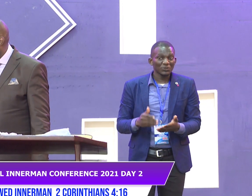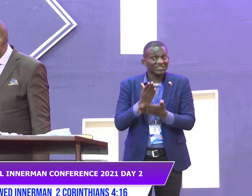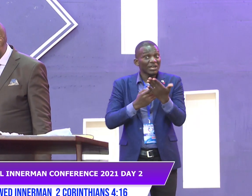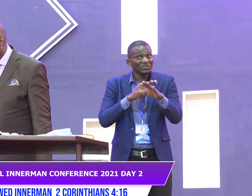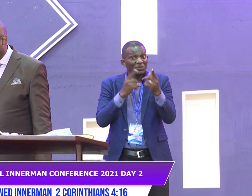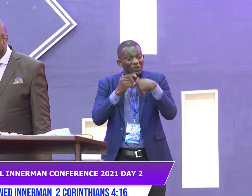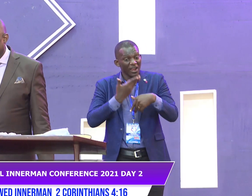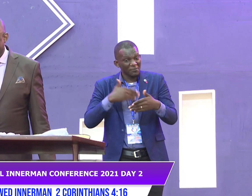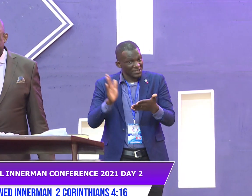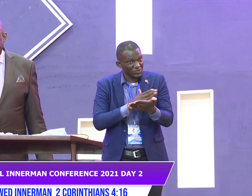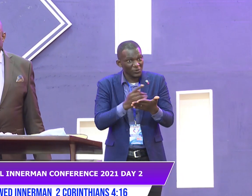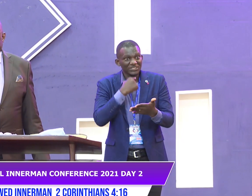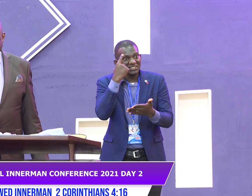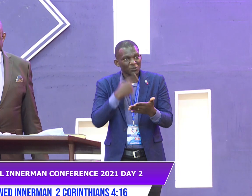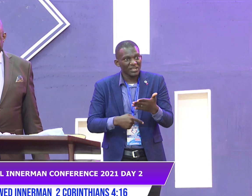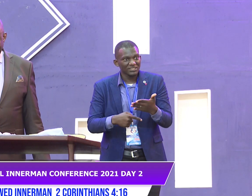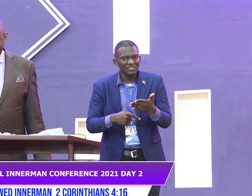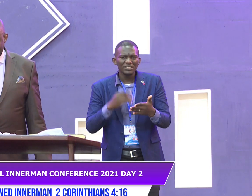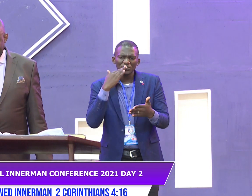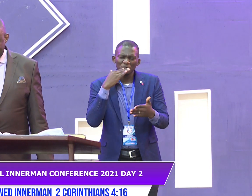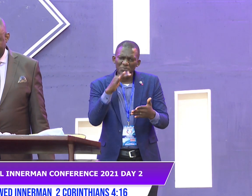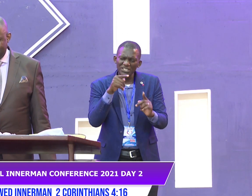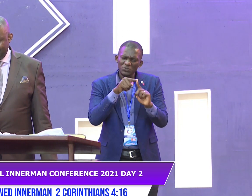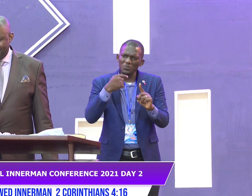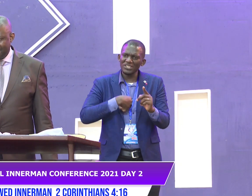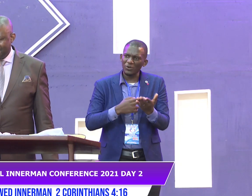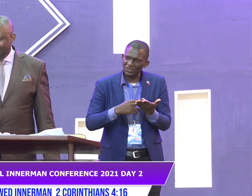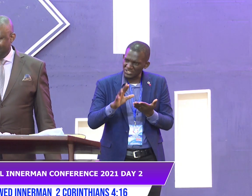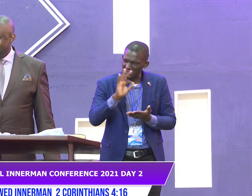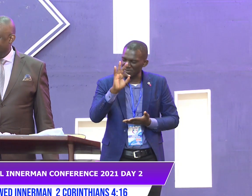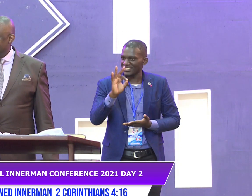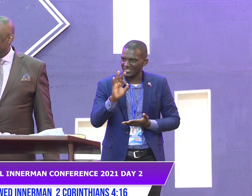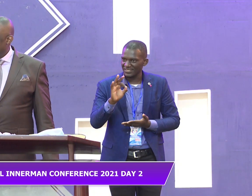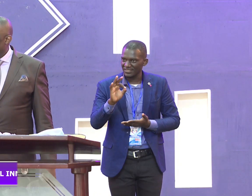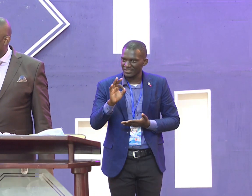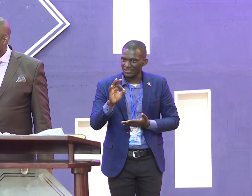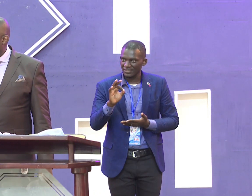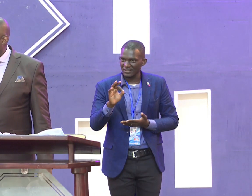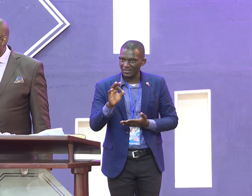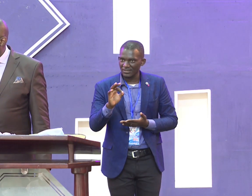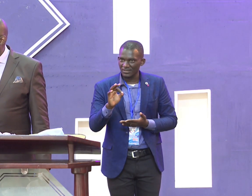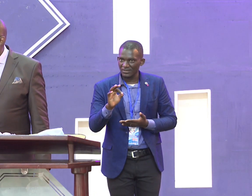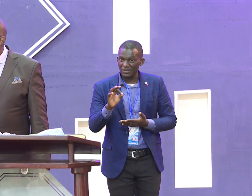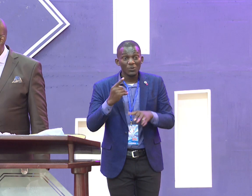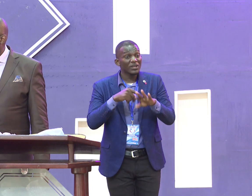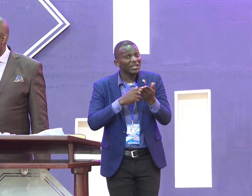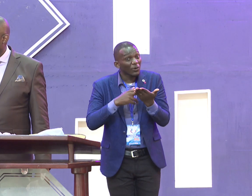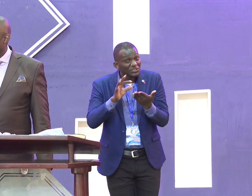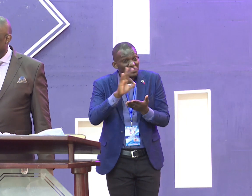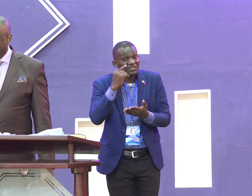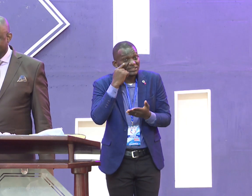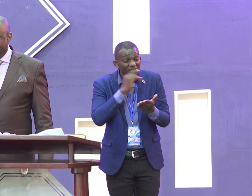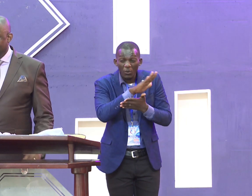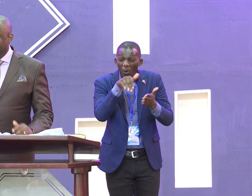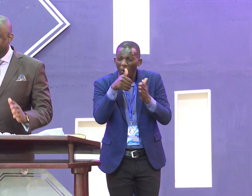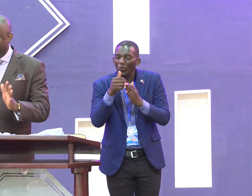talk. And there is that song that we normally sing and say, speak to me, Holy Spirit, speak to me. And then he sings all